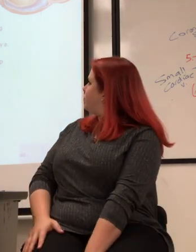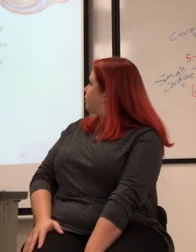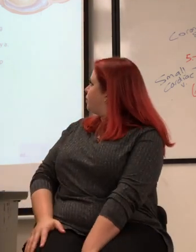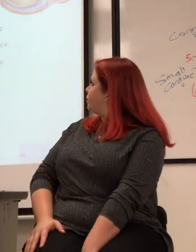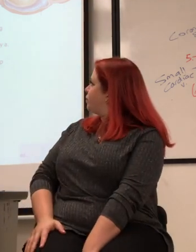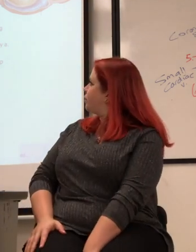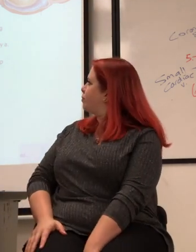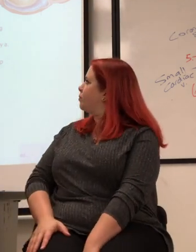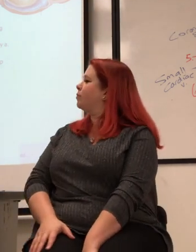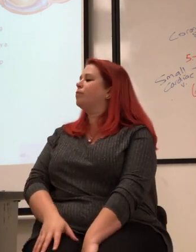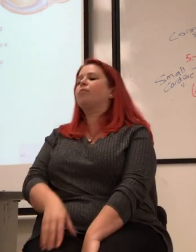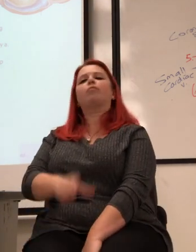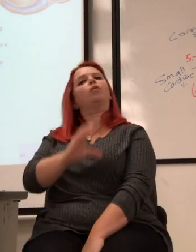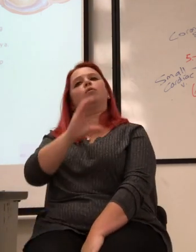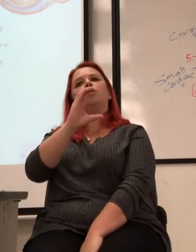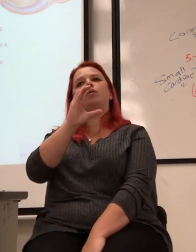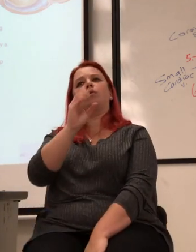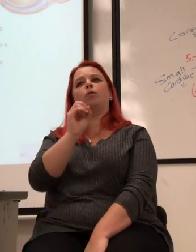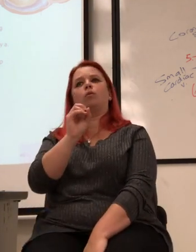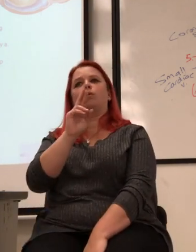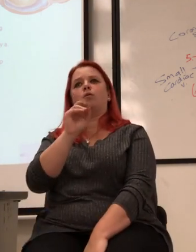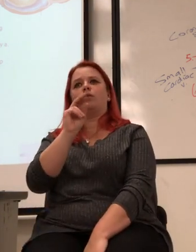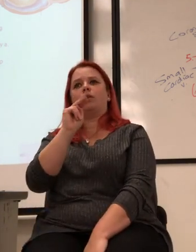Only receive blood during diastole.